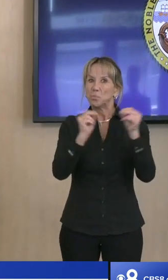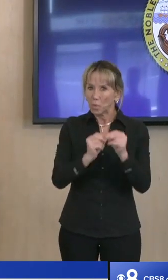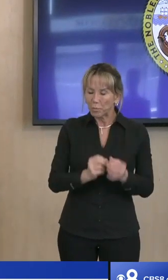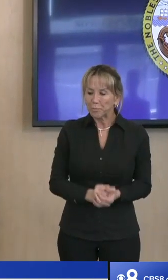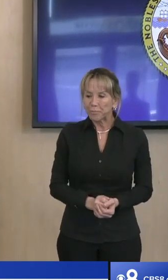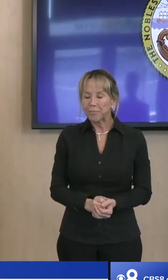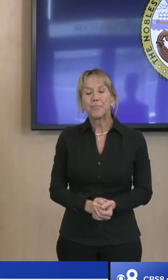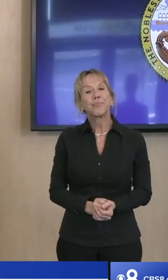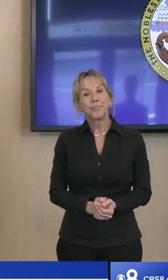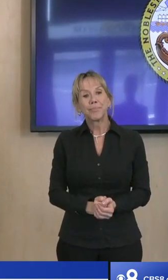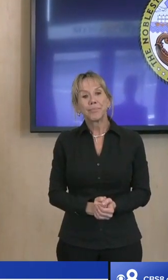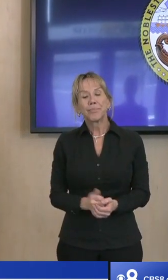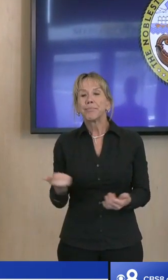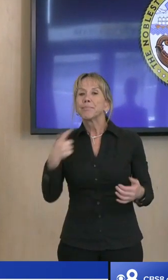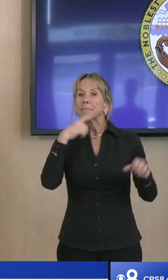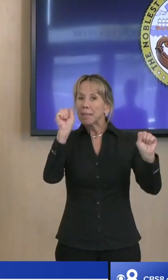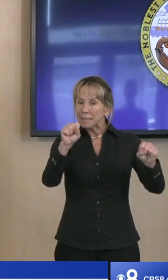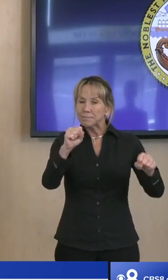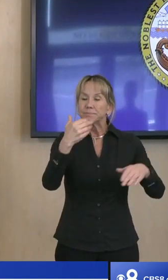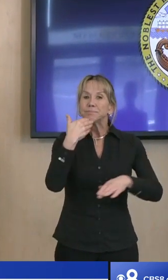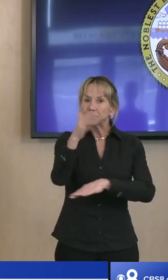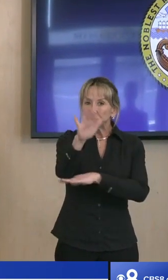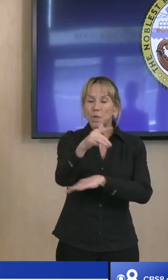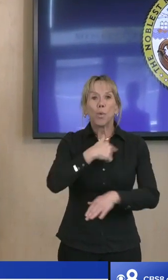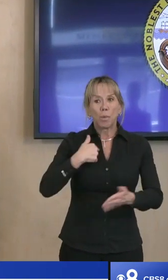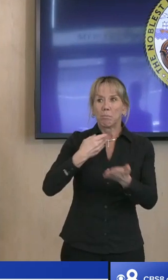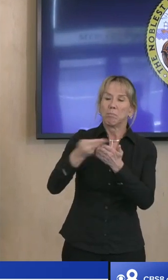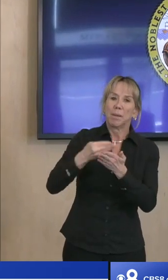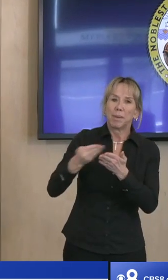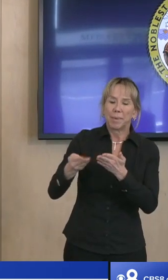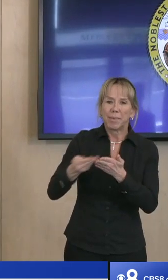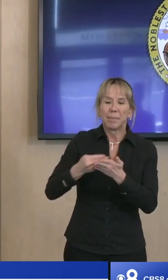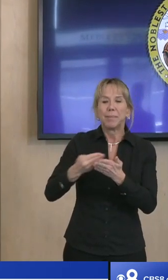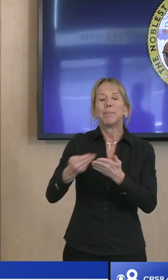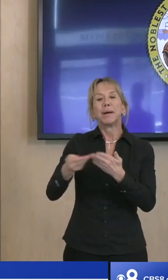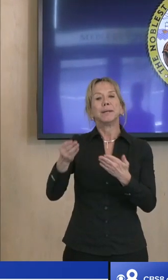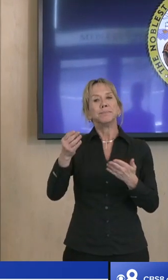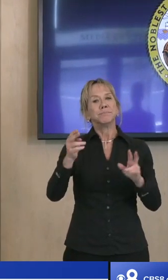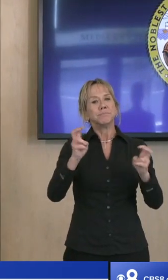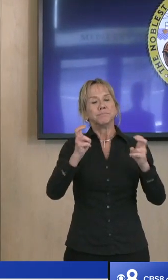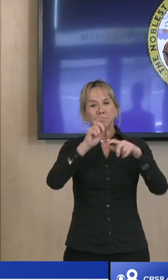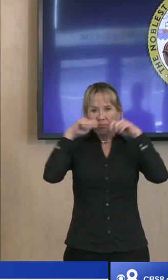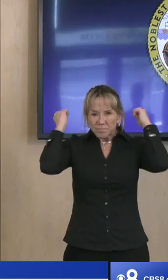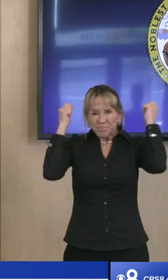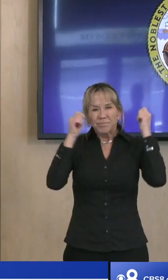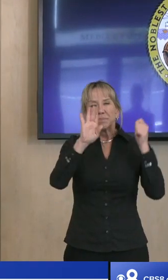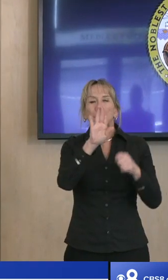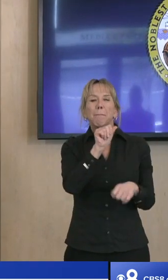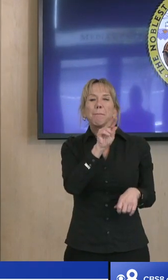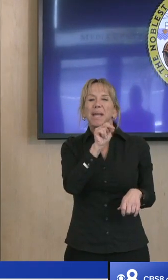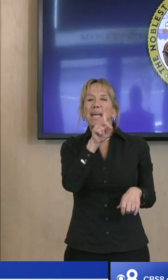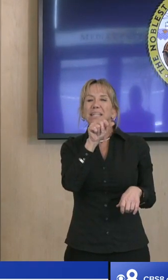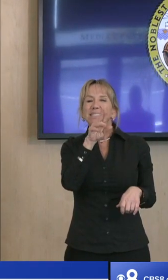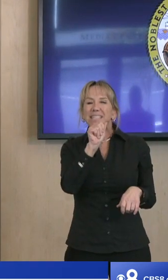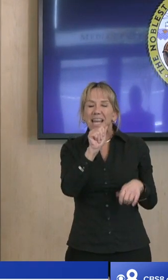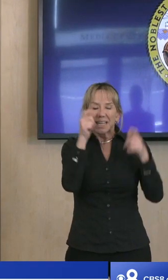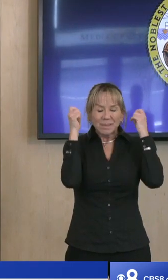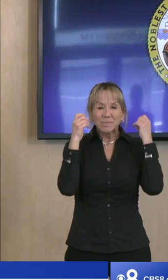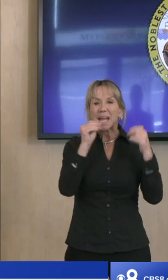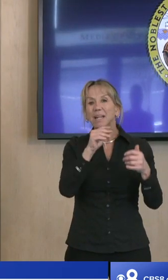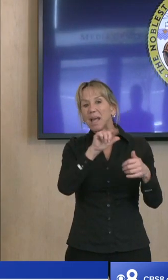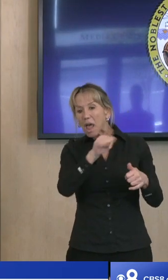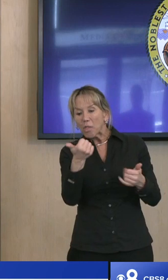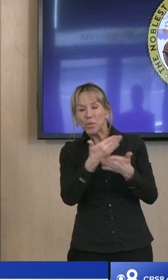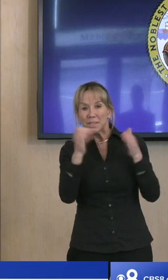Yes, good afternoon. We're actively purchasing bandanas as far as other reusable face